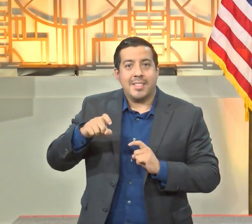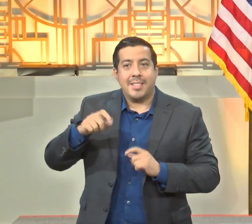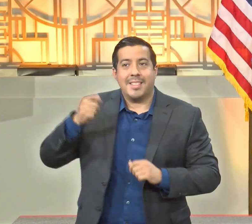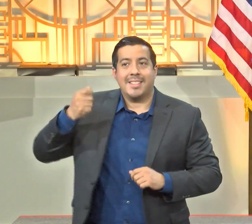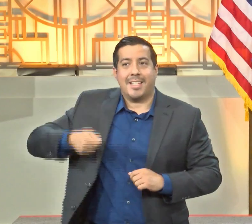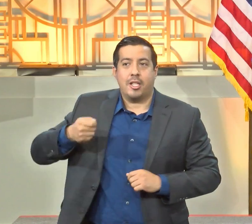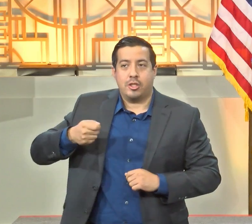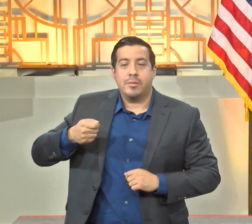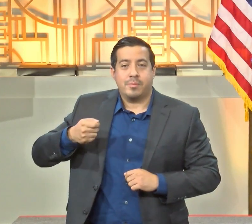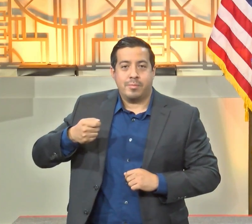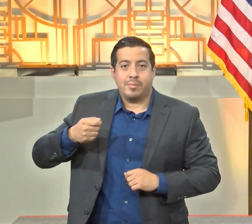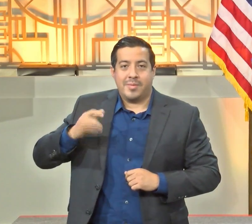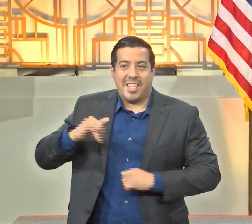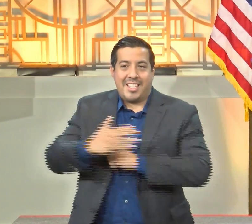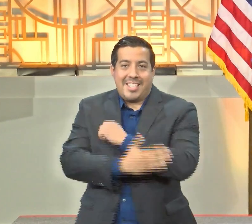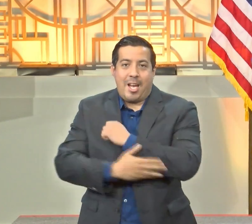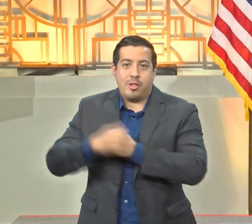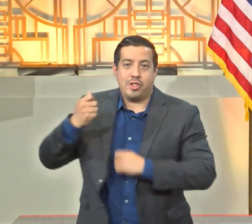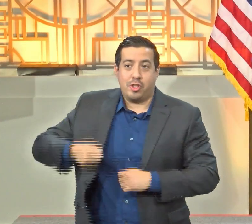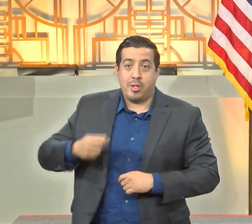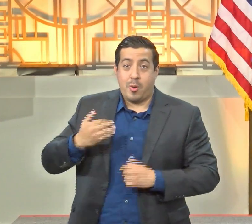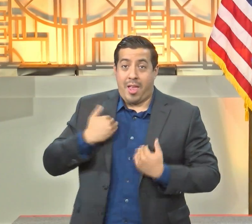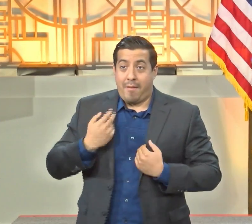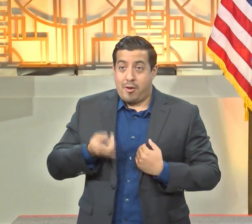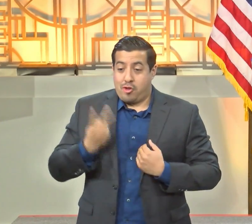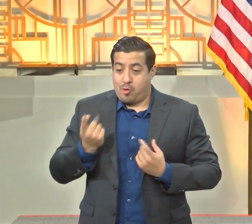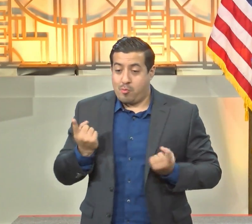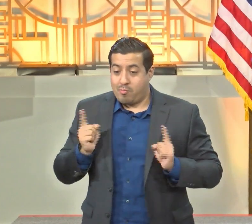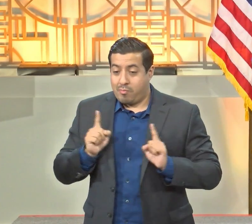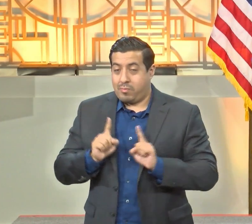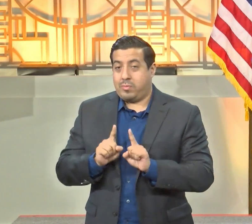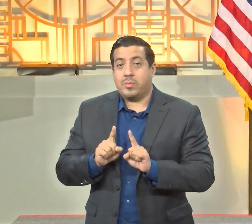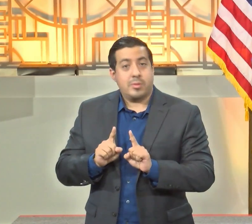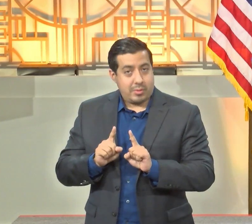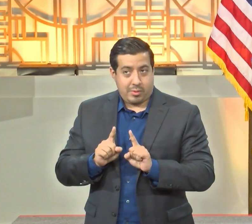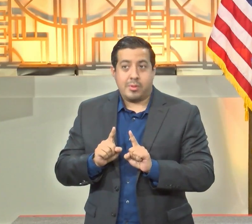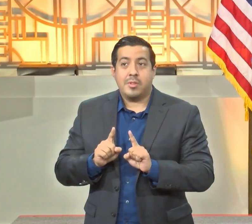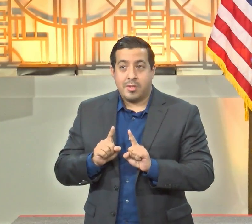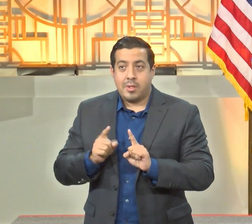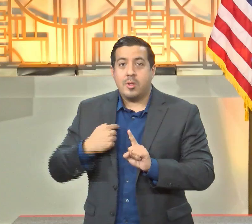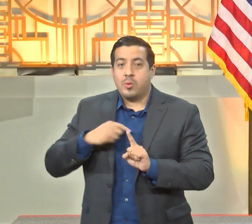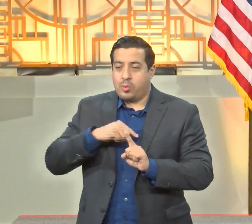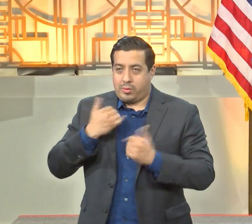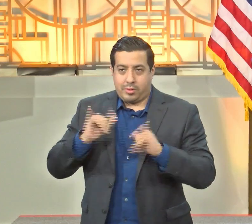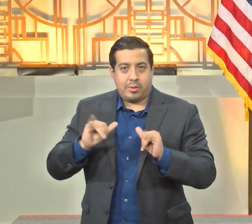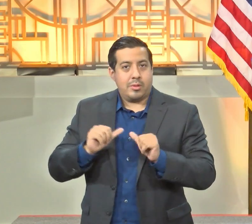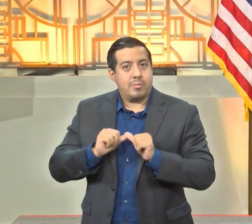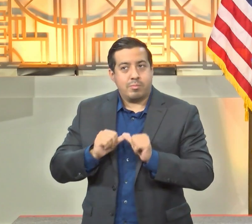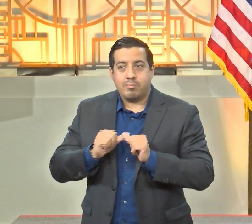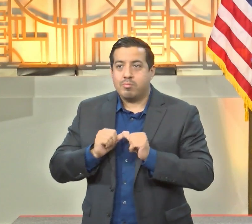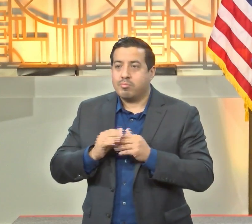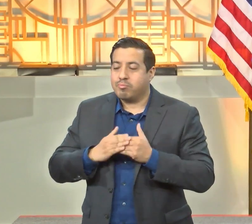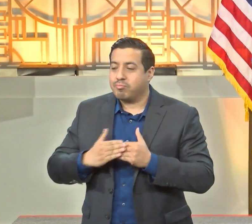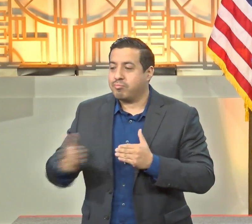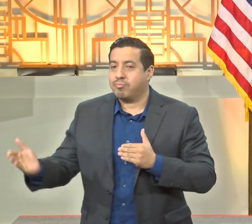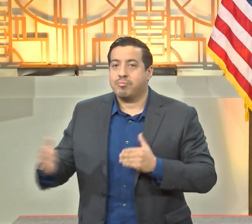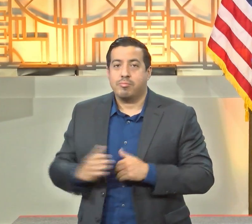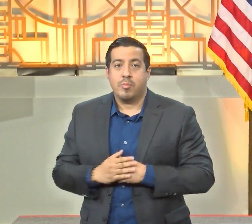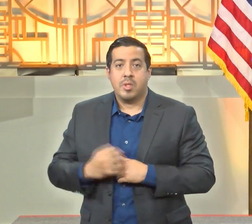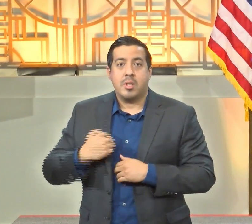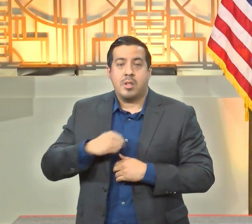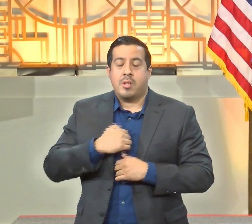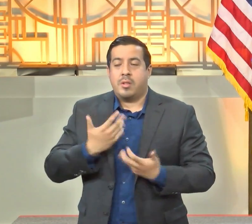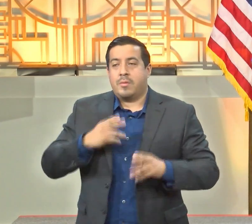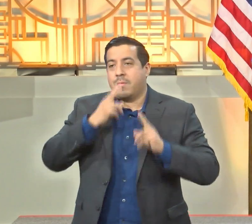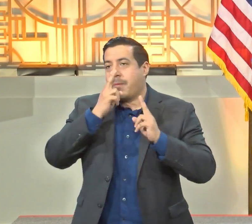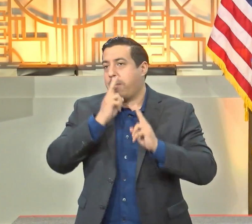judge. And when you put together the two, we still move forward. And so I have the distinct